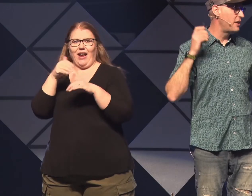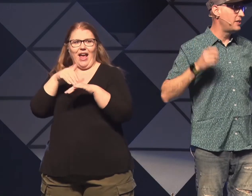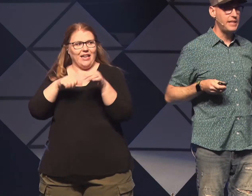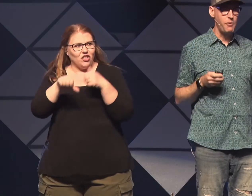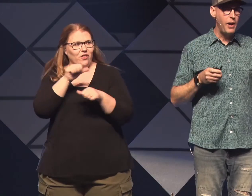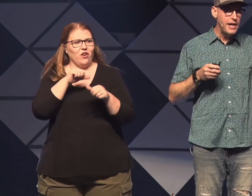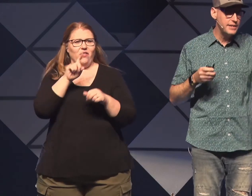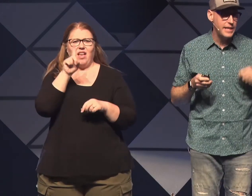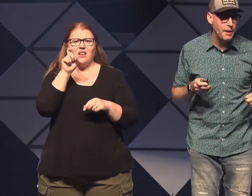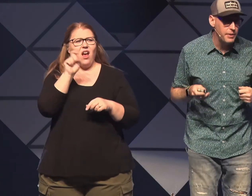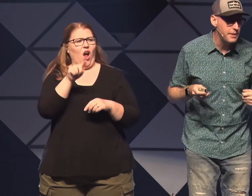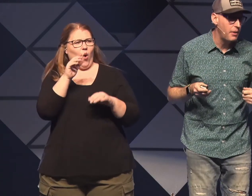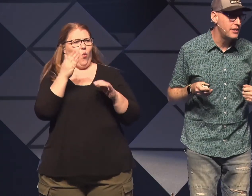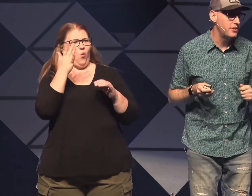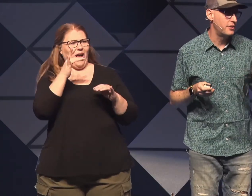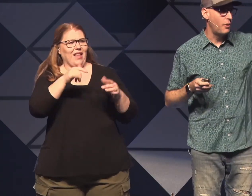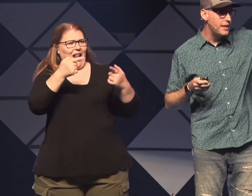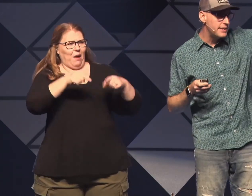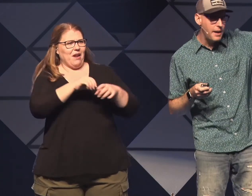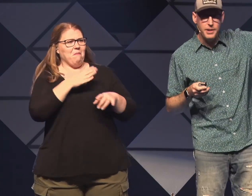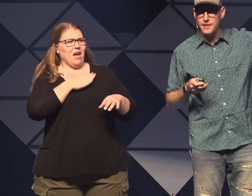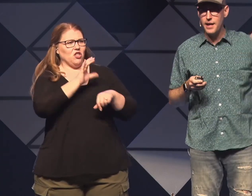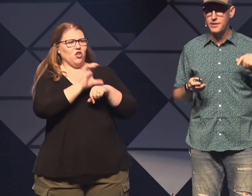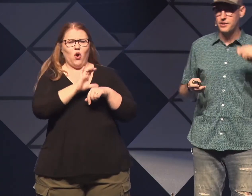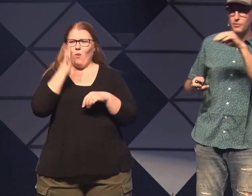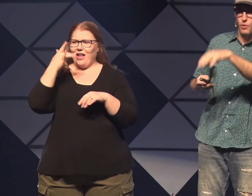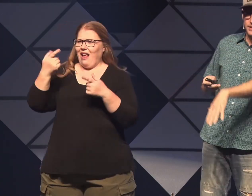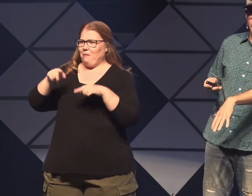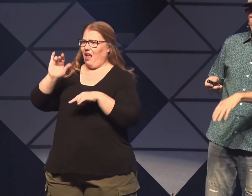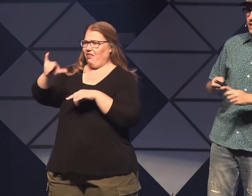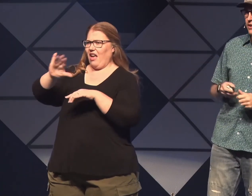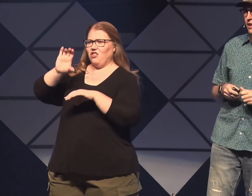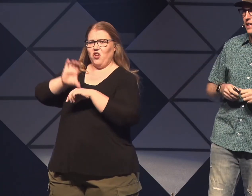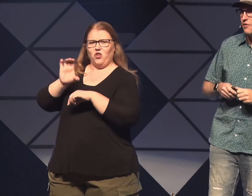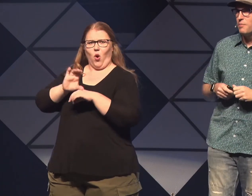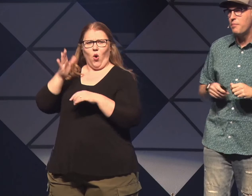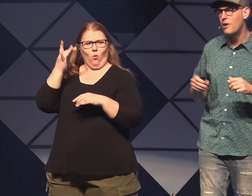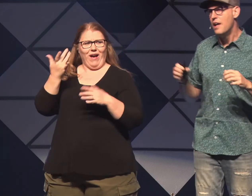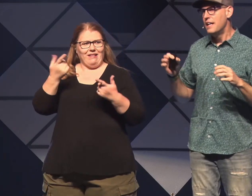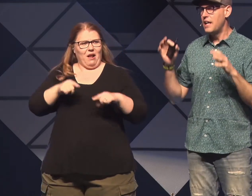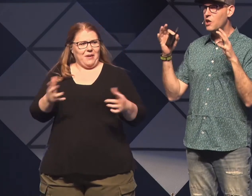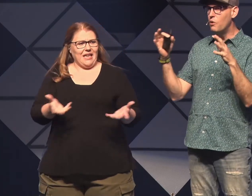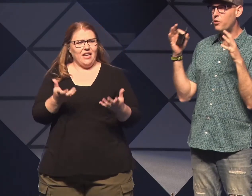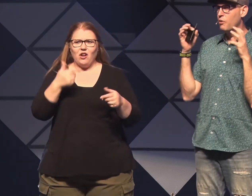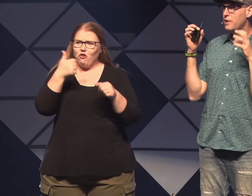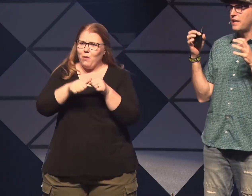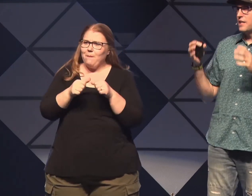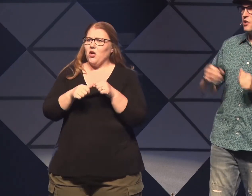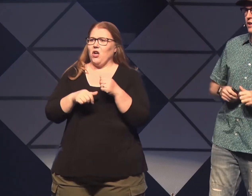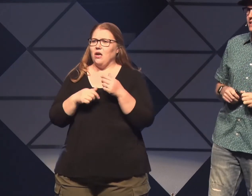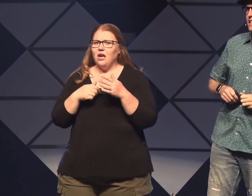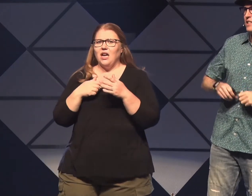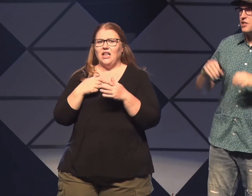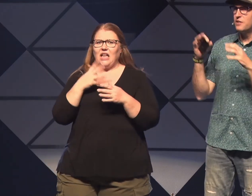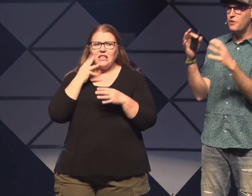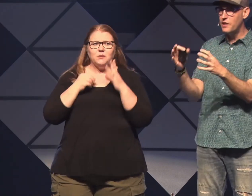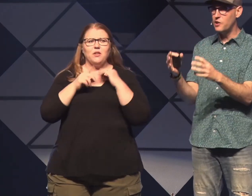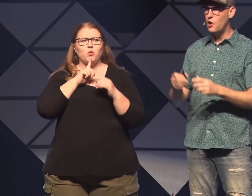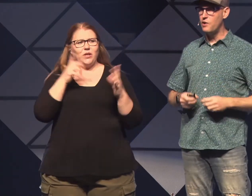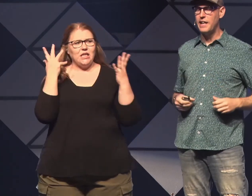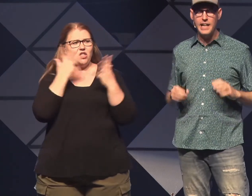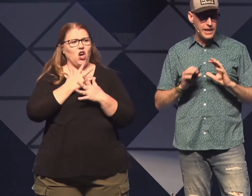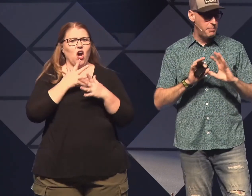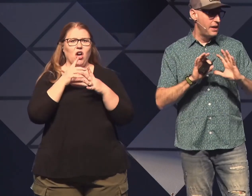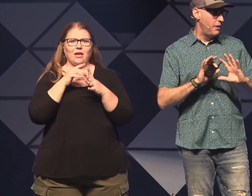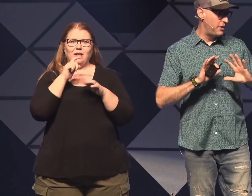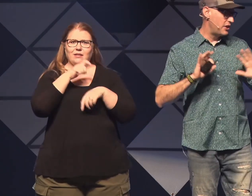ask questions like, why is this happening in my church, or why is it happening in that church, and why is it happening here? And I can remember kind of going through a really kind of dark season and just feeling